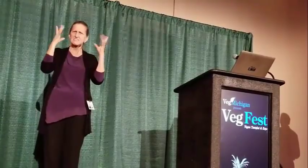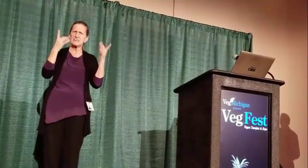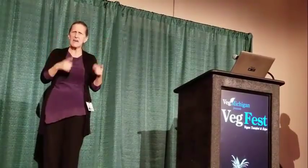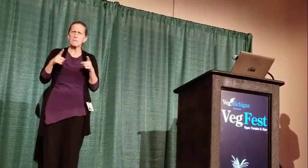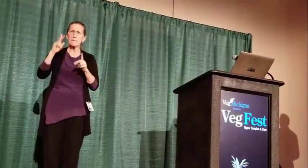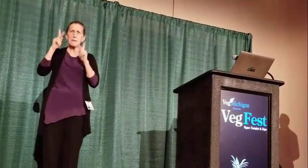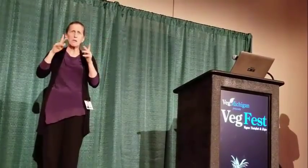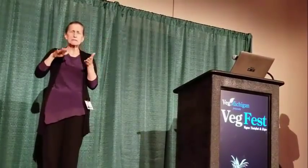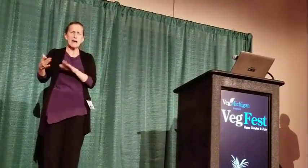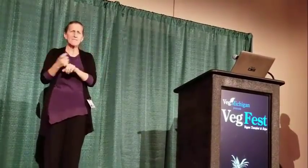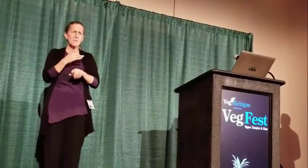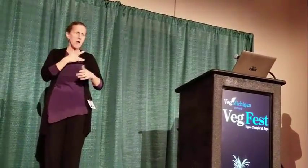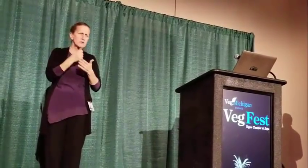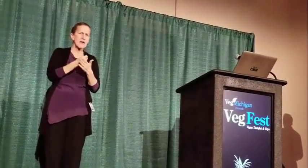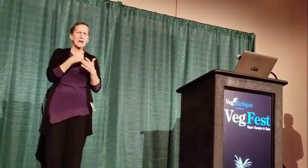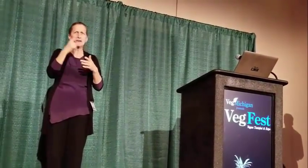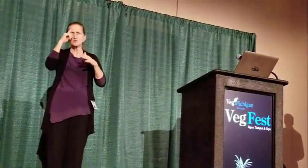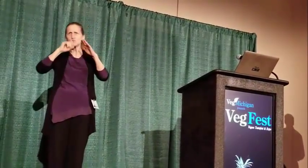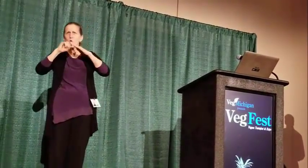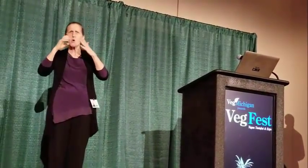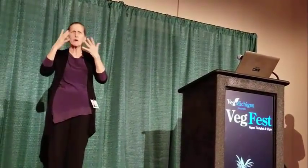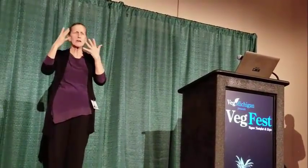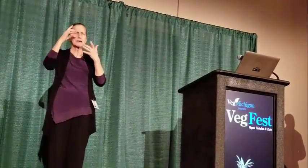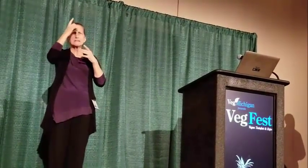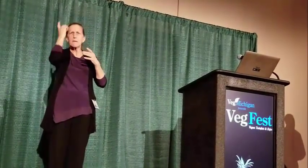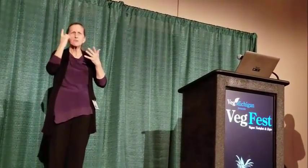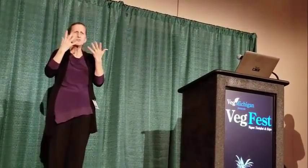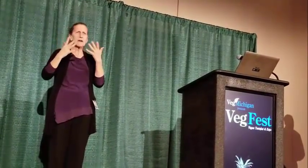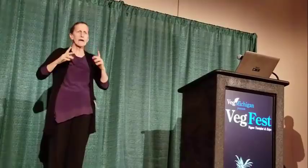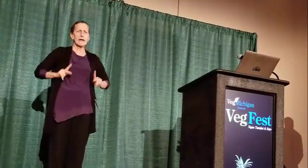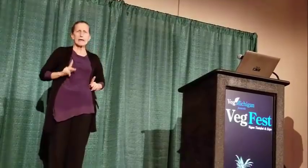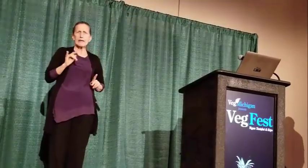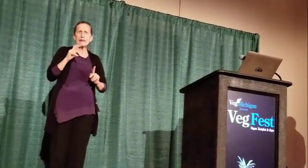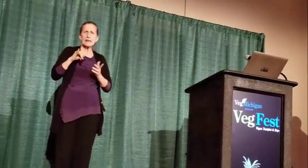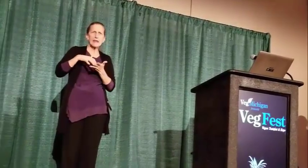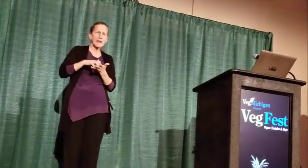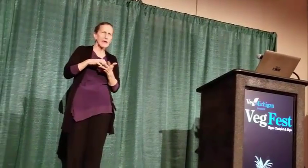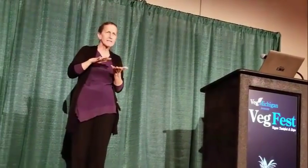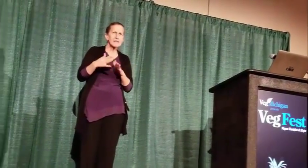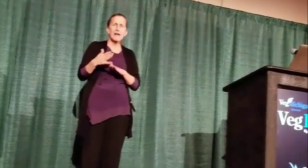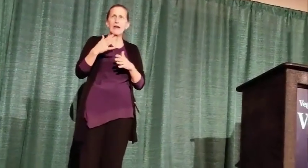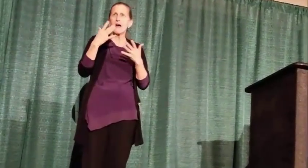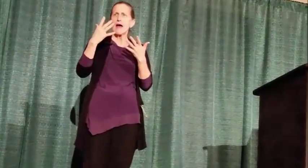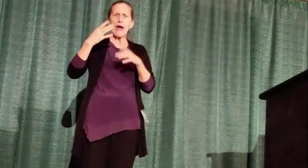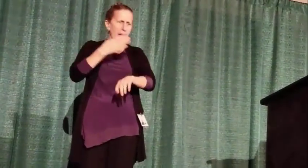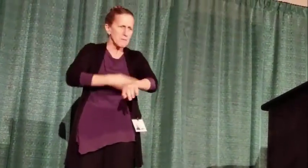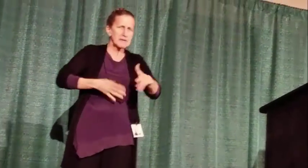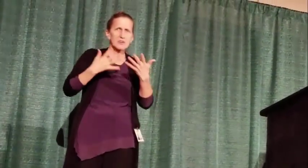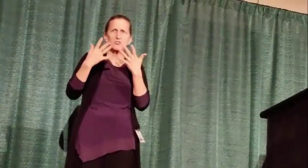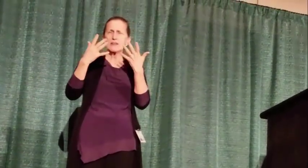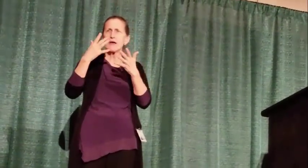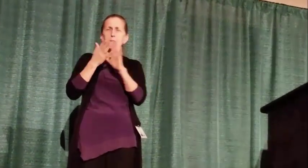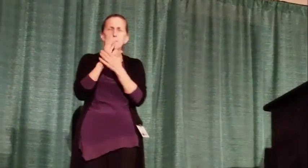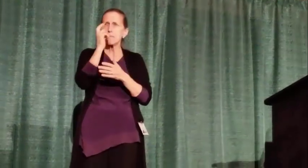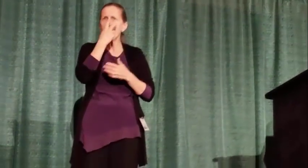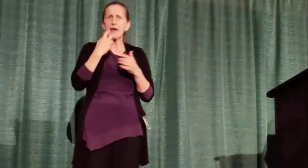dying of heart attacks and strokes, getting demented, getting into kidney failure, having leg amputations, going blind, living